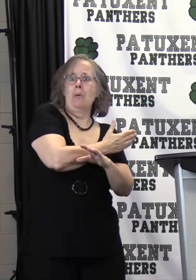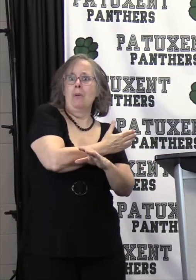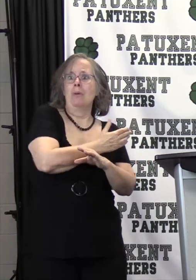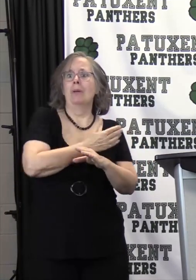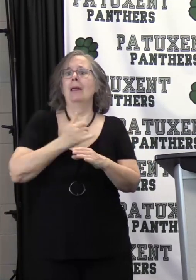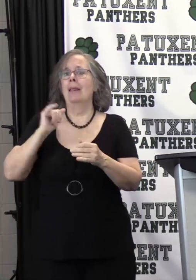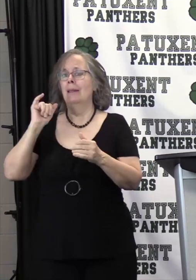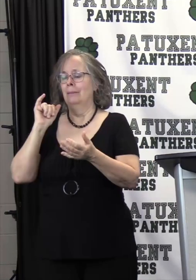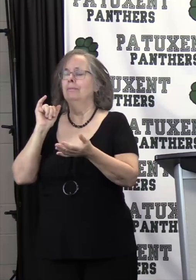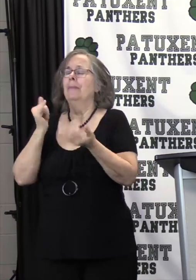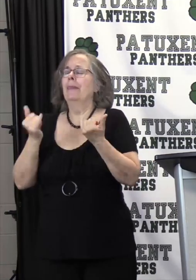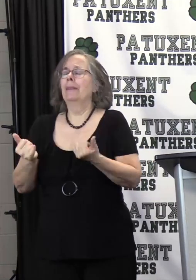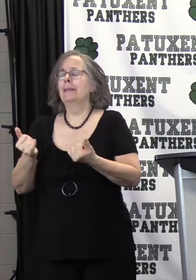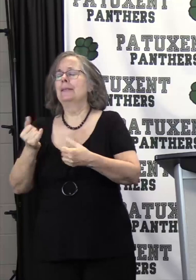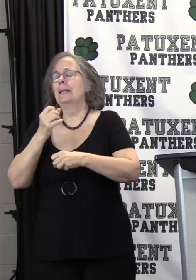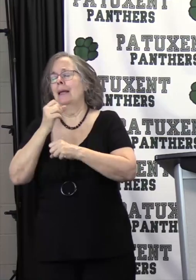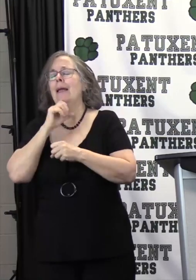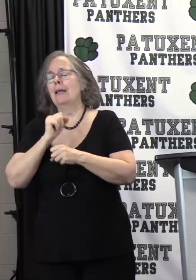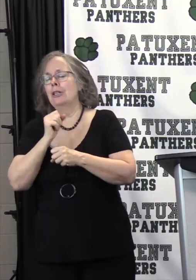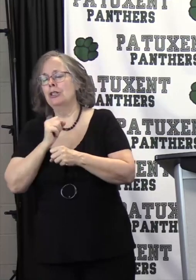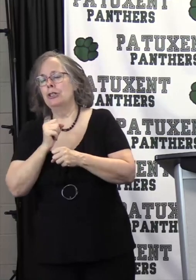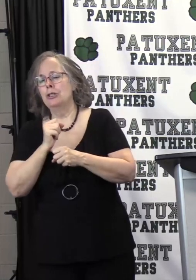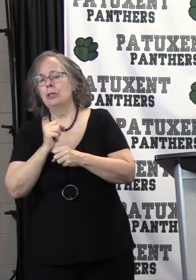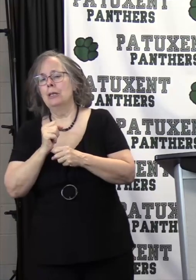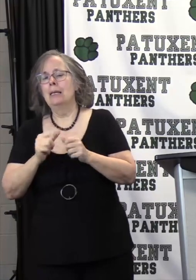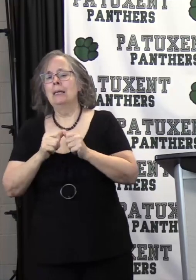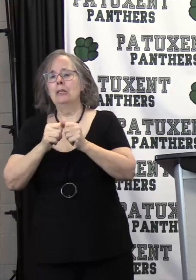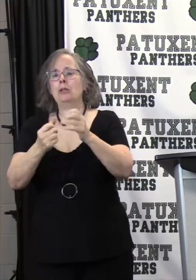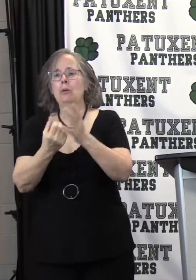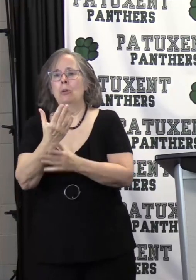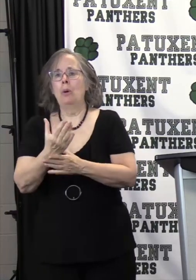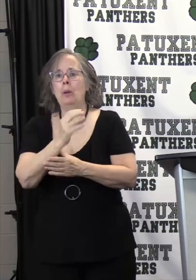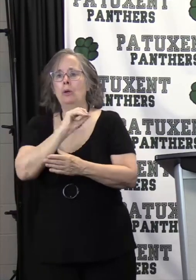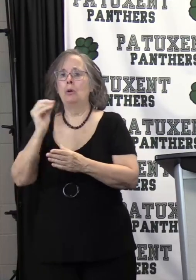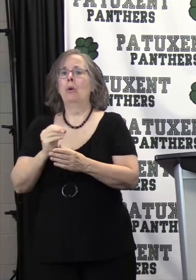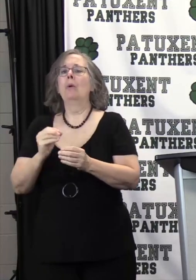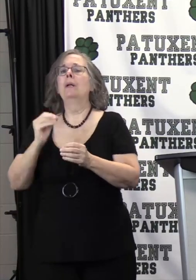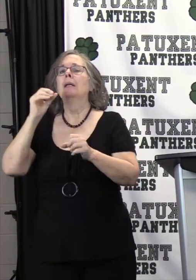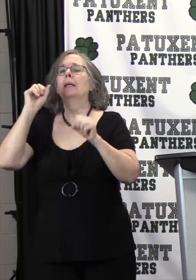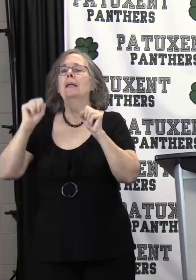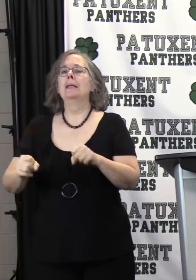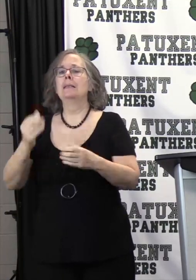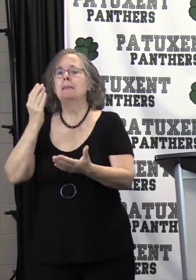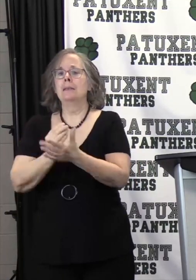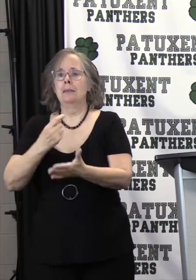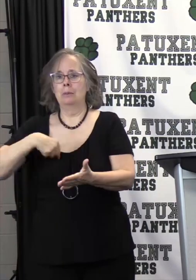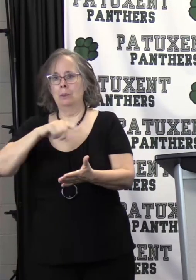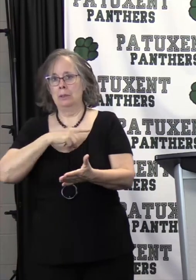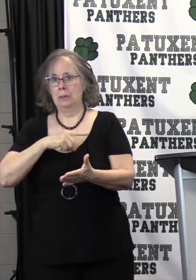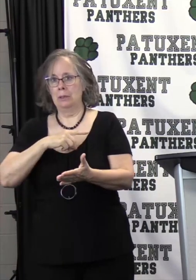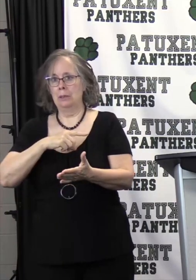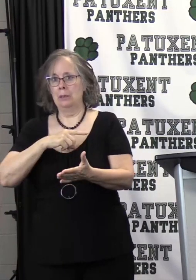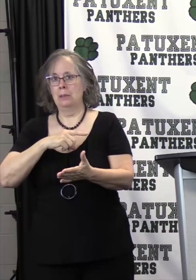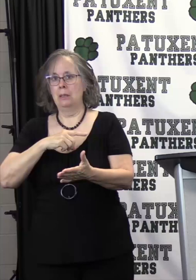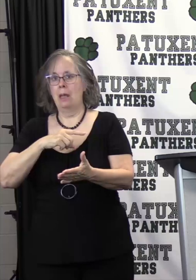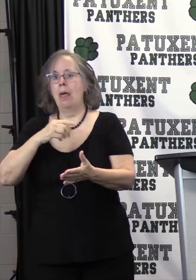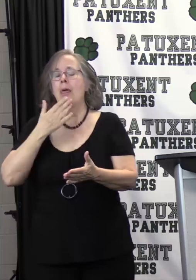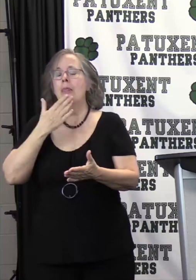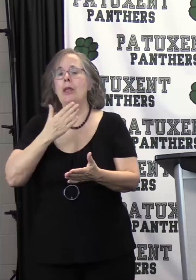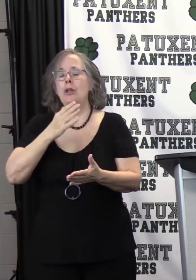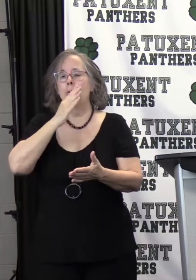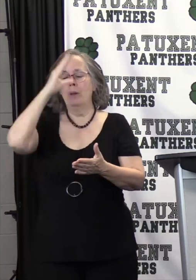at this age. Keep growing, and we can be unstoppable. I want to thank all of the parents,